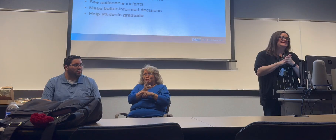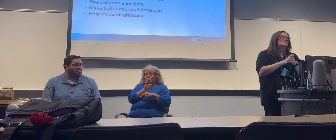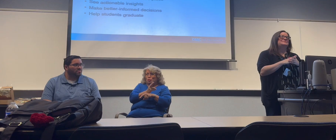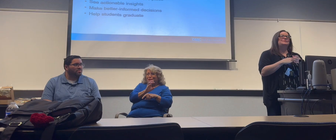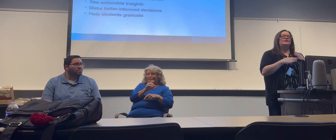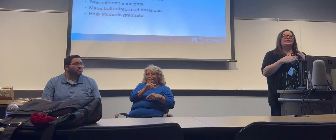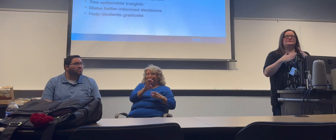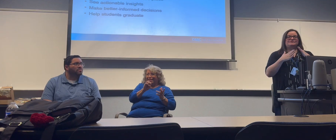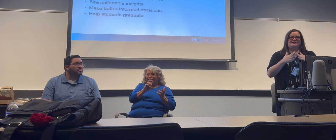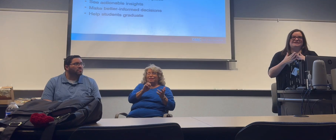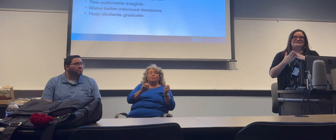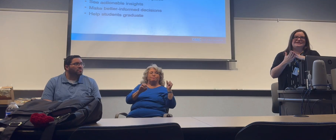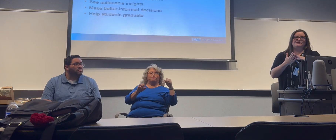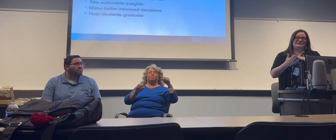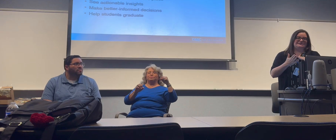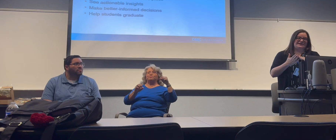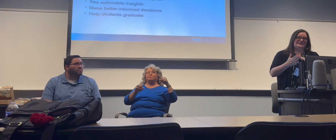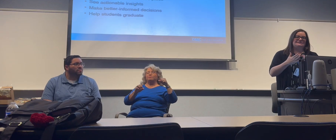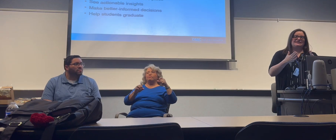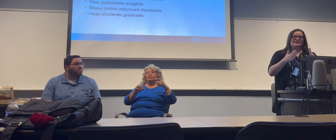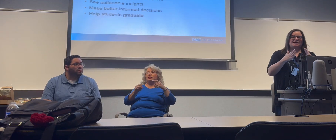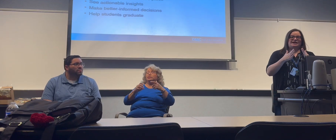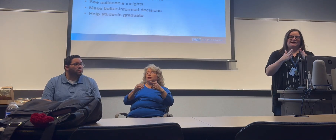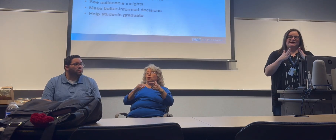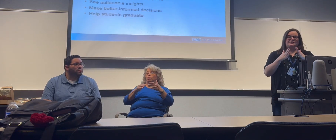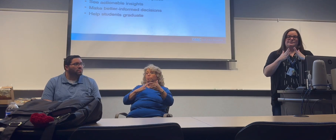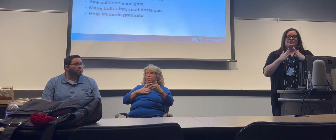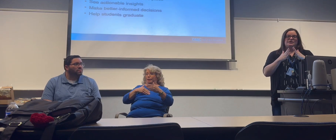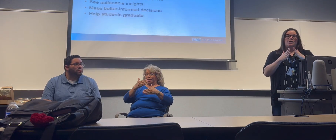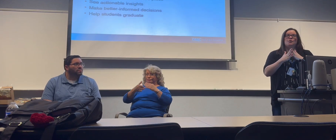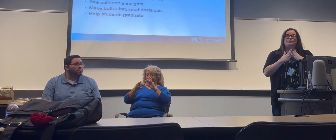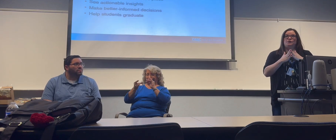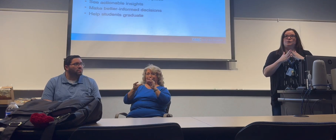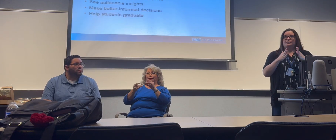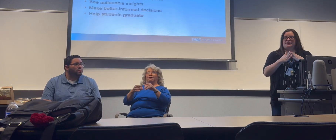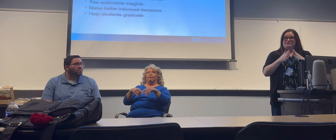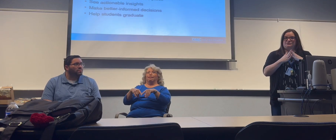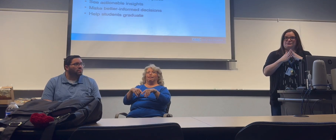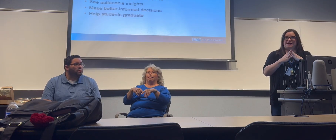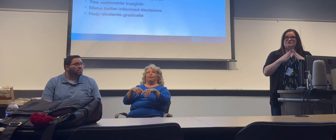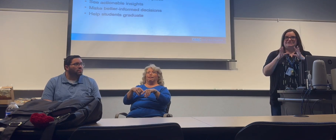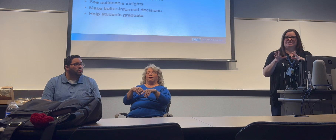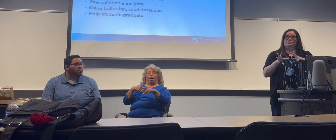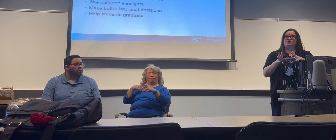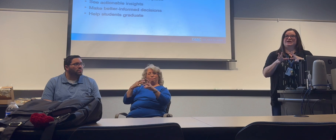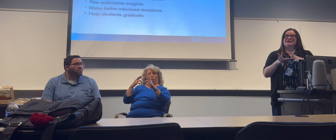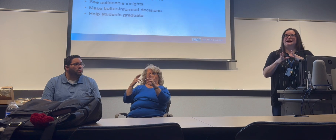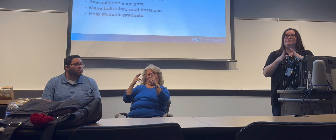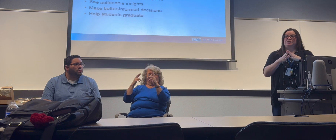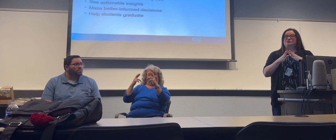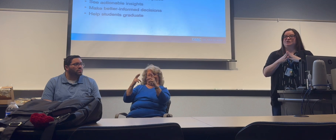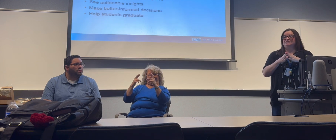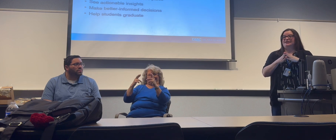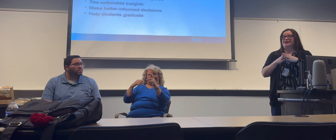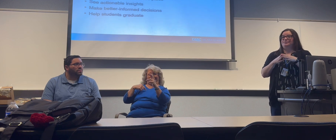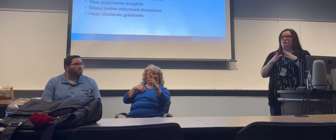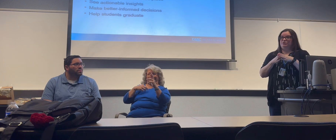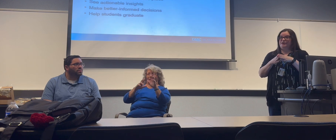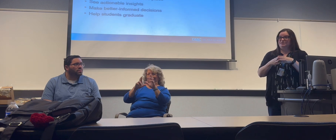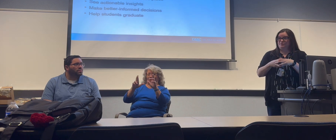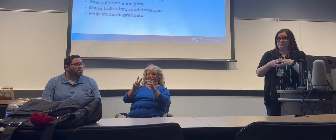yeah. So the next thing I was gonna say is that I am hopeful. We're about to actually schedule training. I'm pretty sure